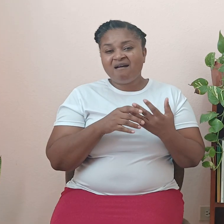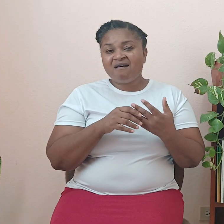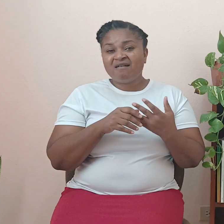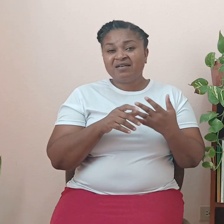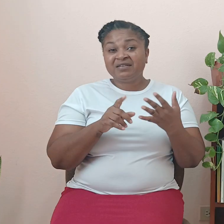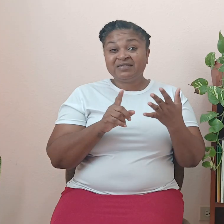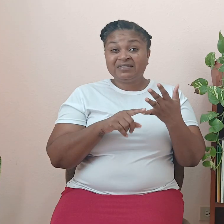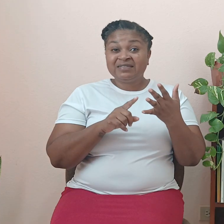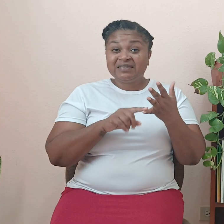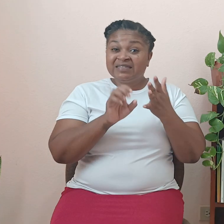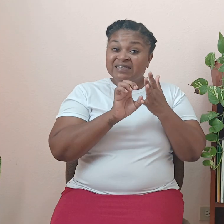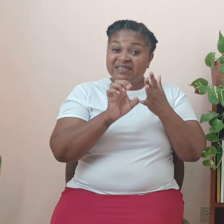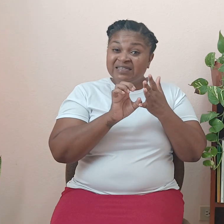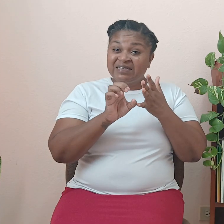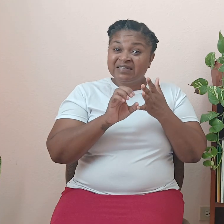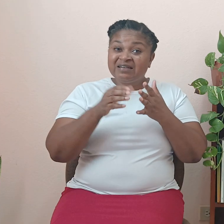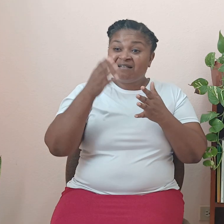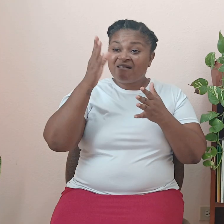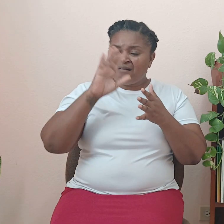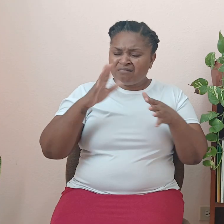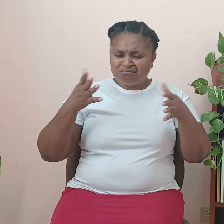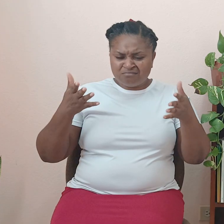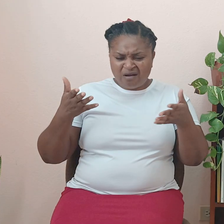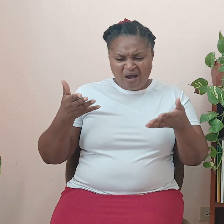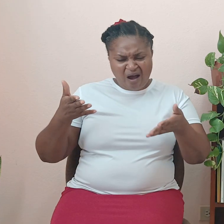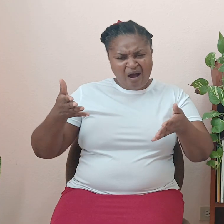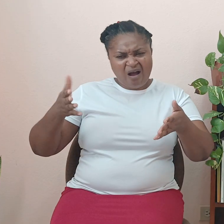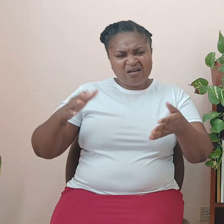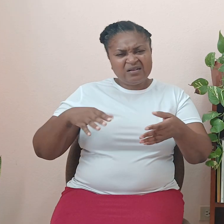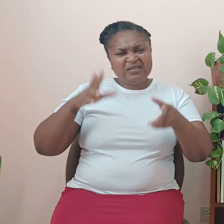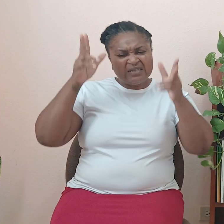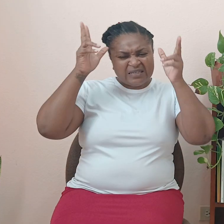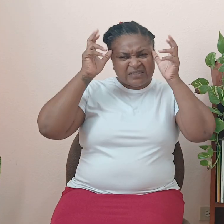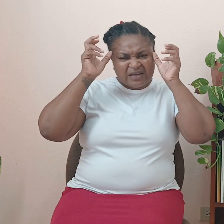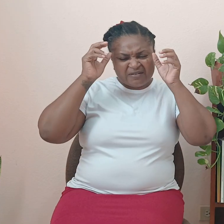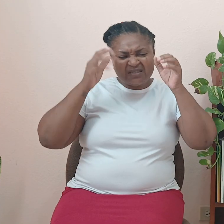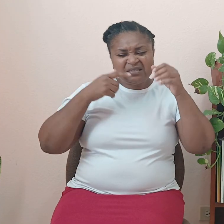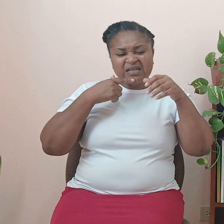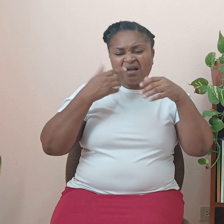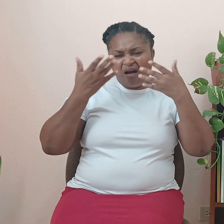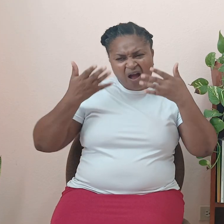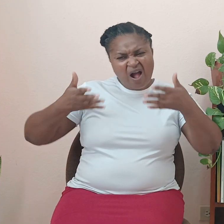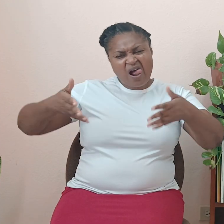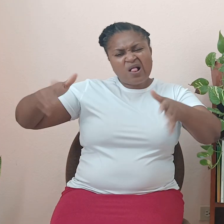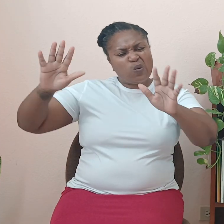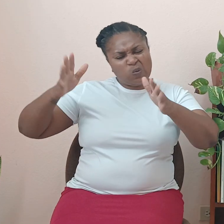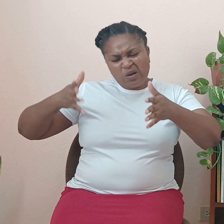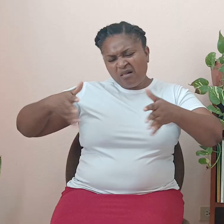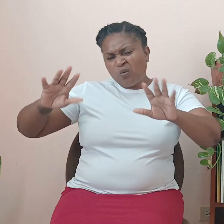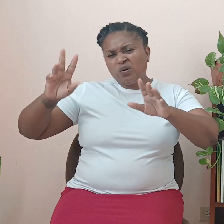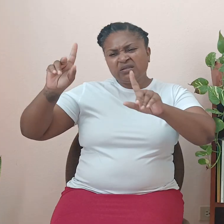And E. God allowed Satan to test Job to show what sort of man Job was.